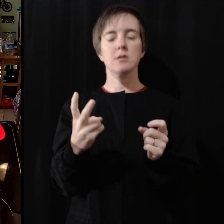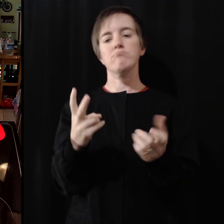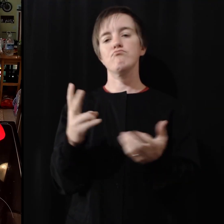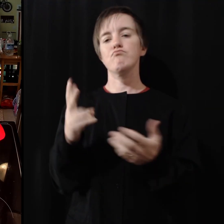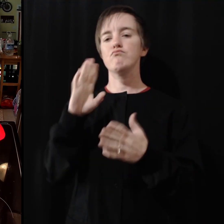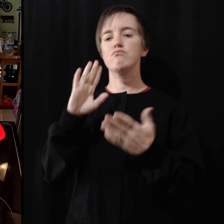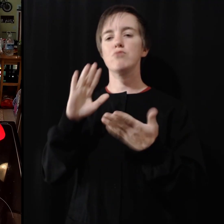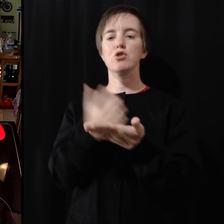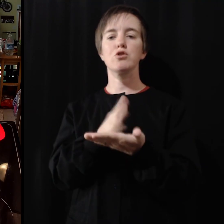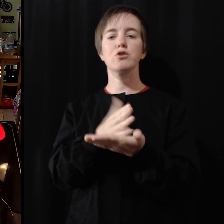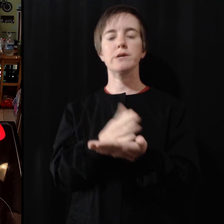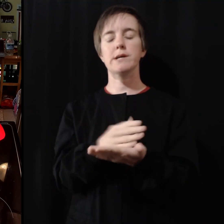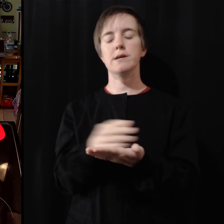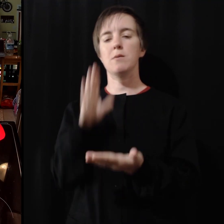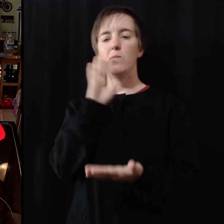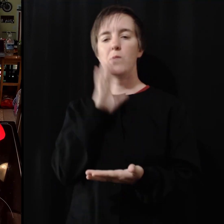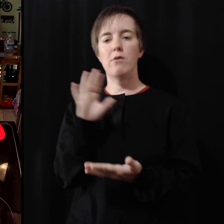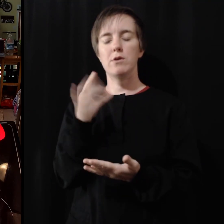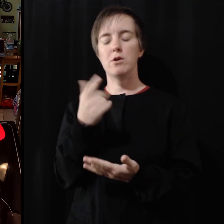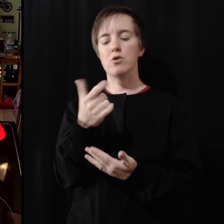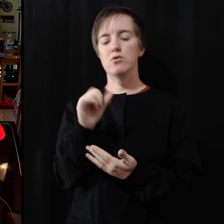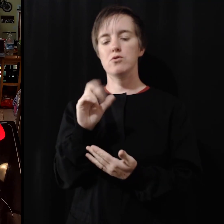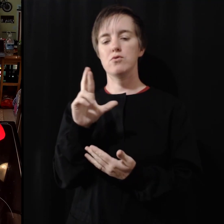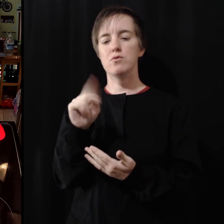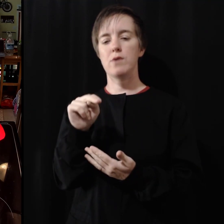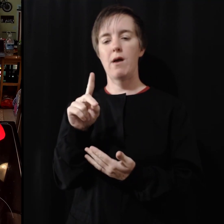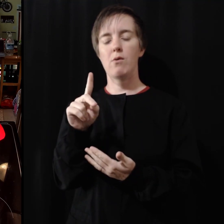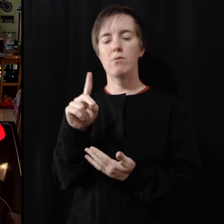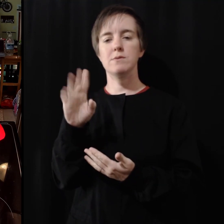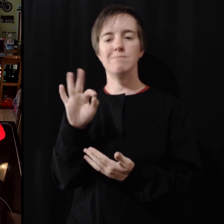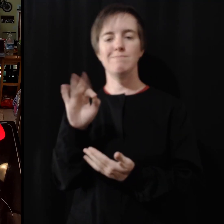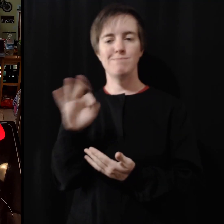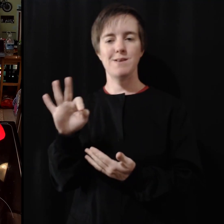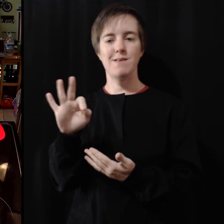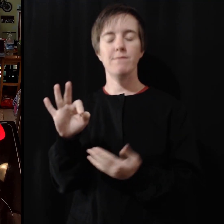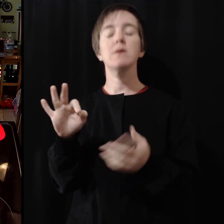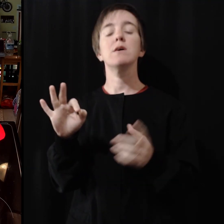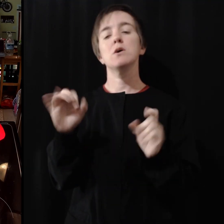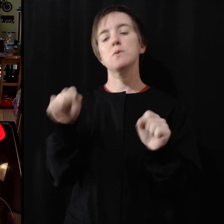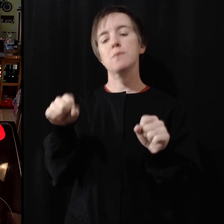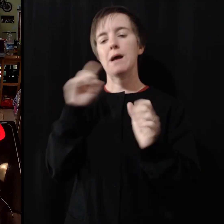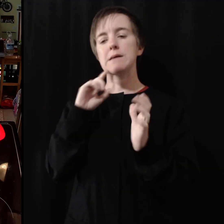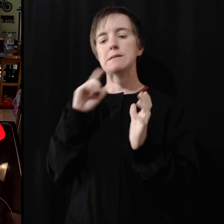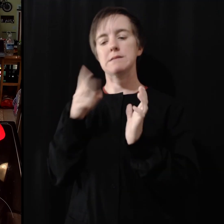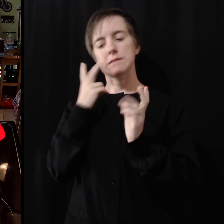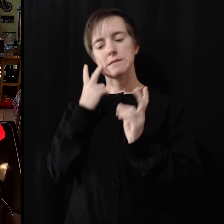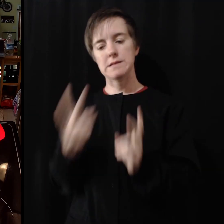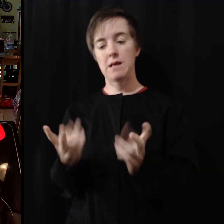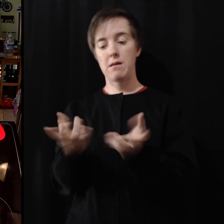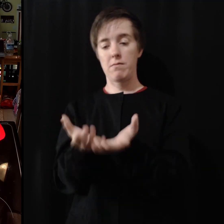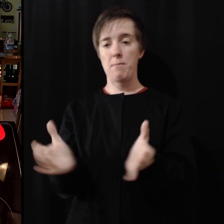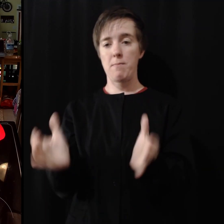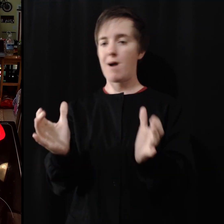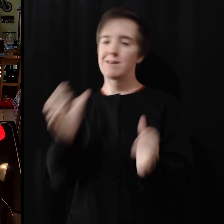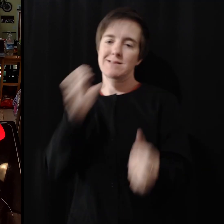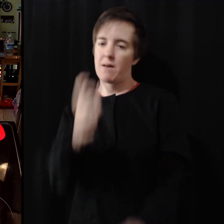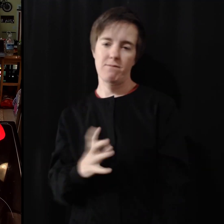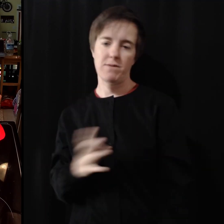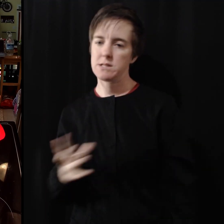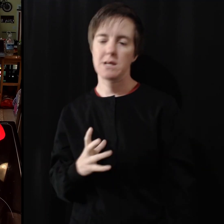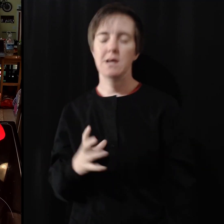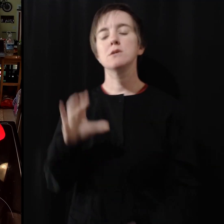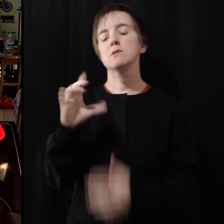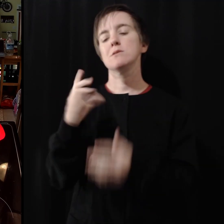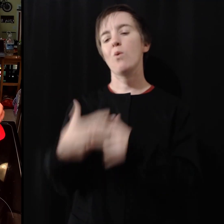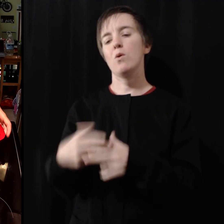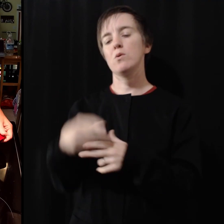hamburger meat. I got this. This is a coated cast iron pan. It is or pot. It is not anything